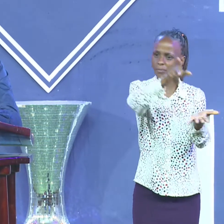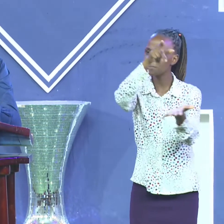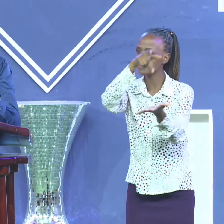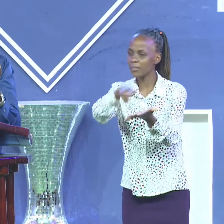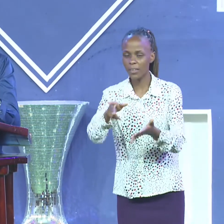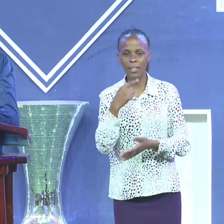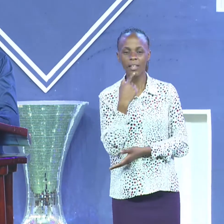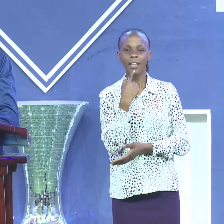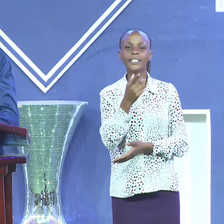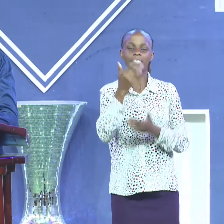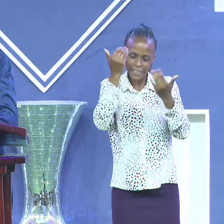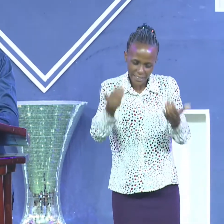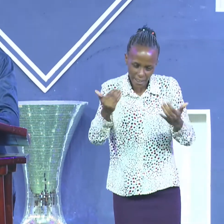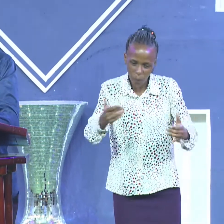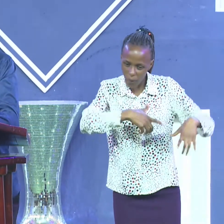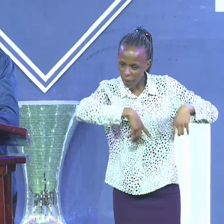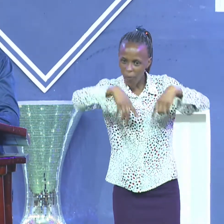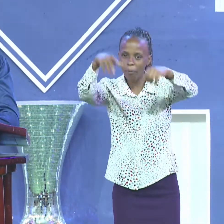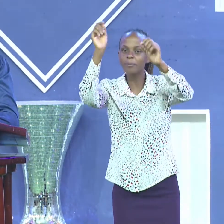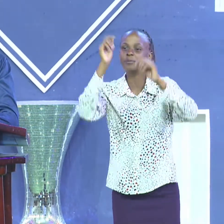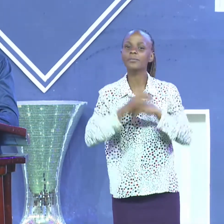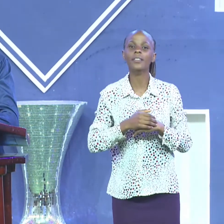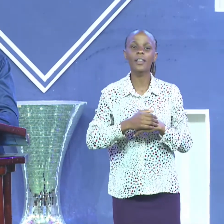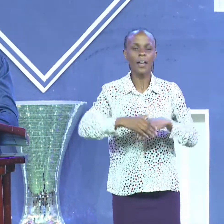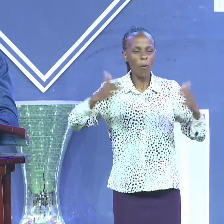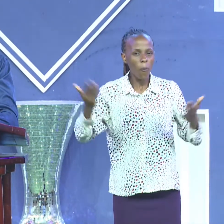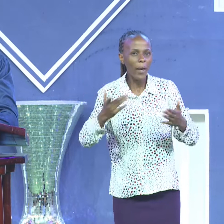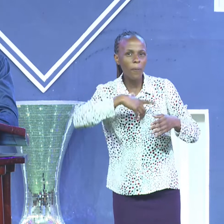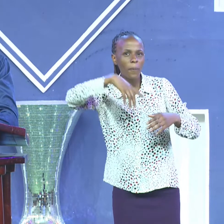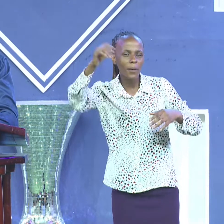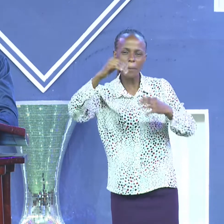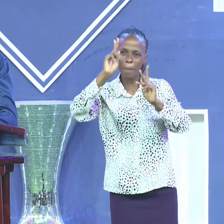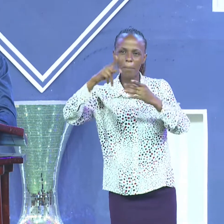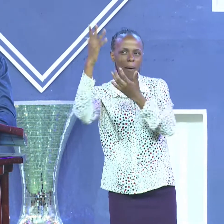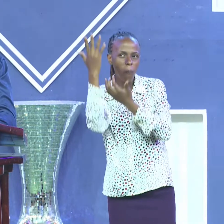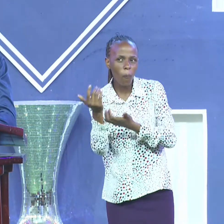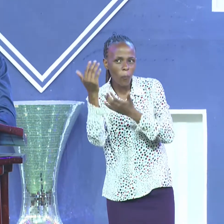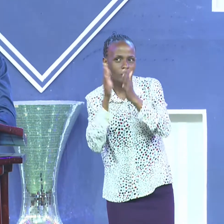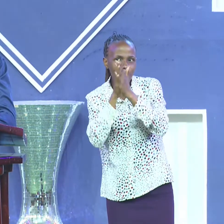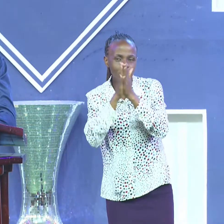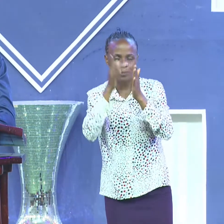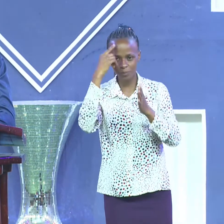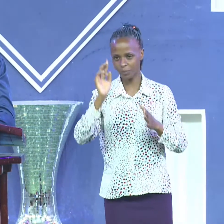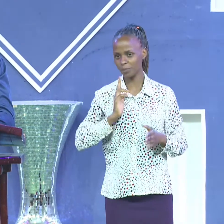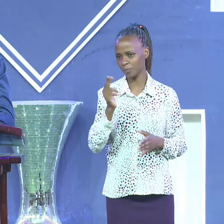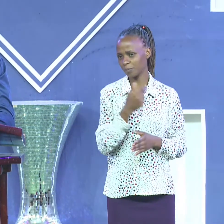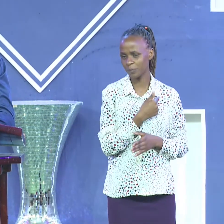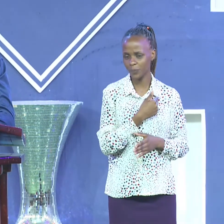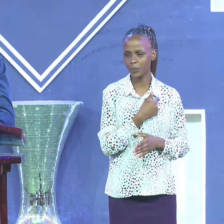they needed, and then they are saying, now we are setting off. Where we are going, they're already waiting for us.